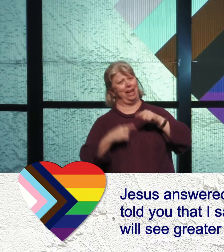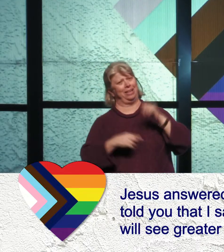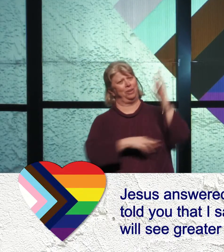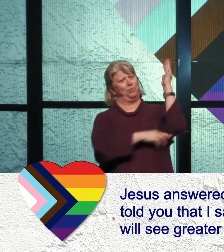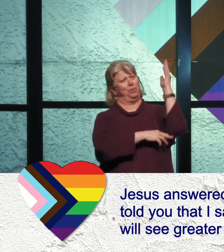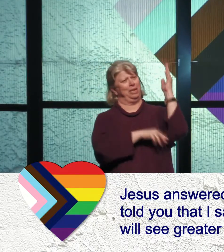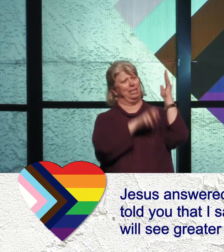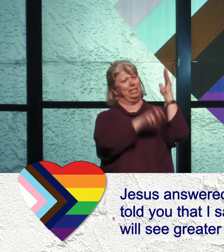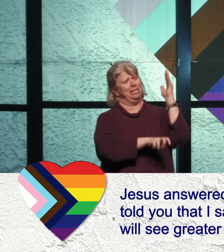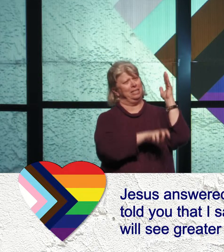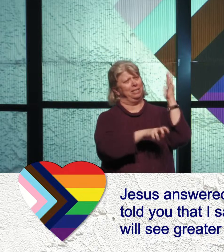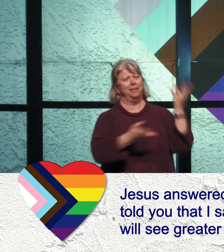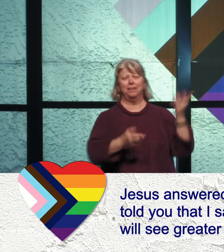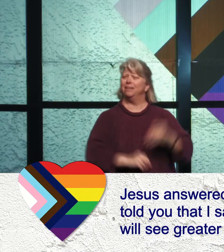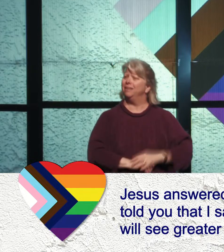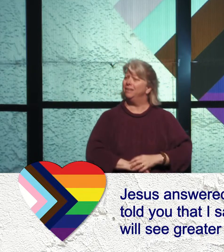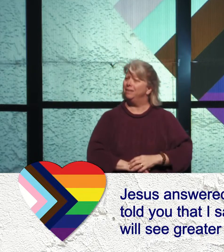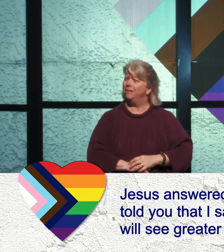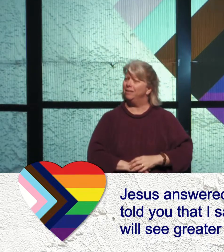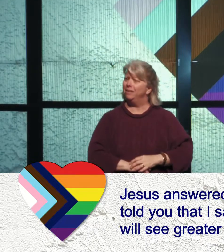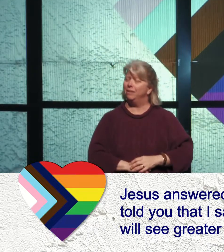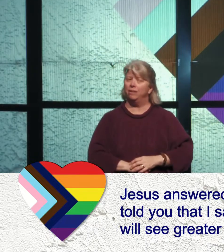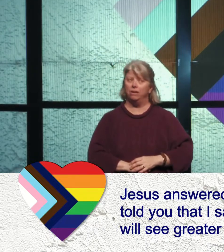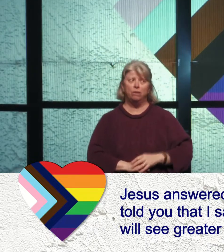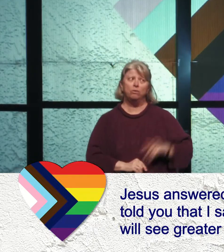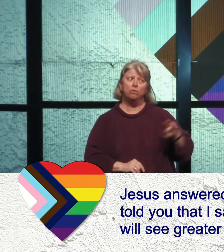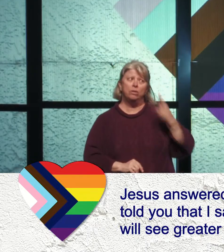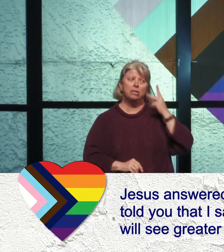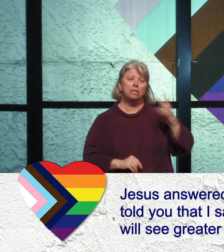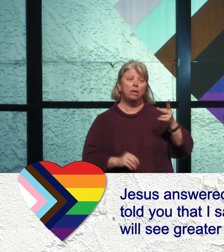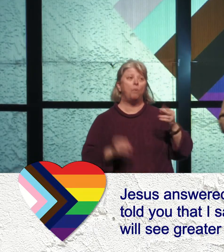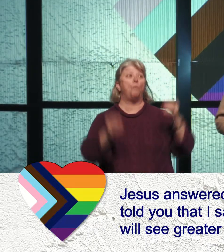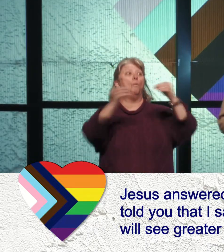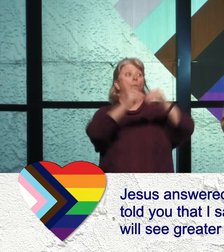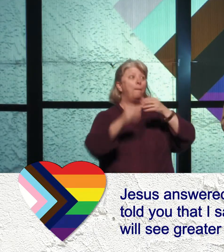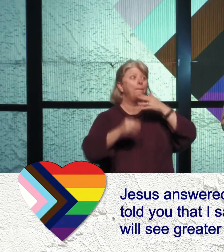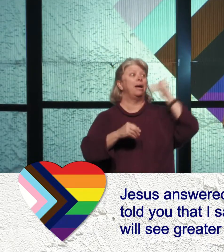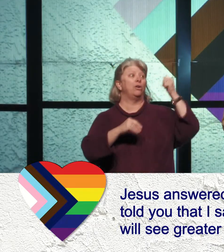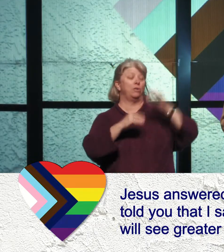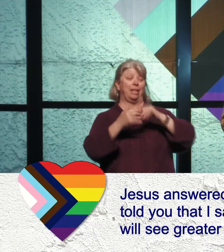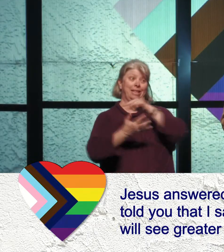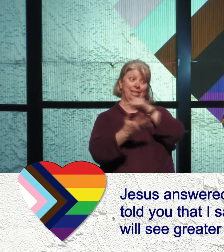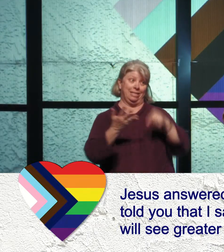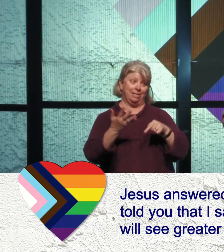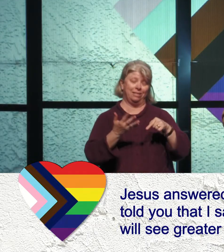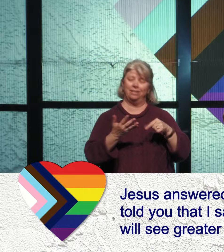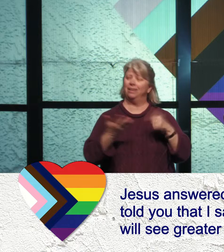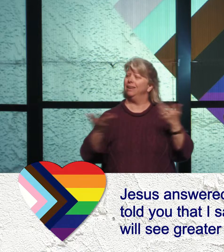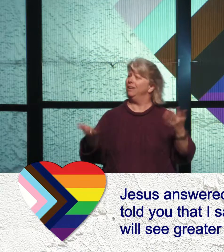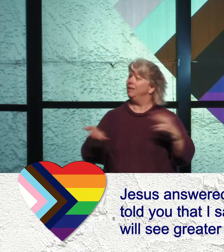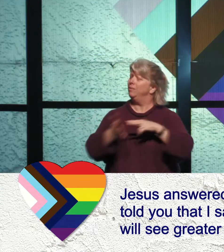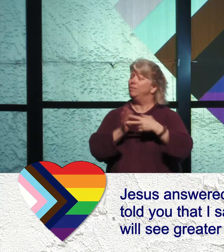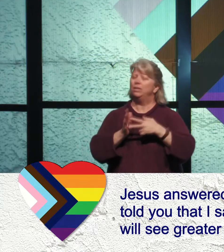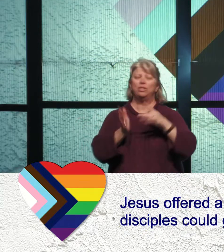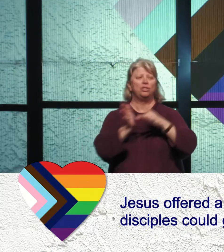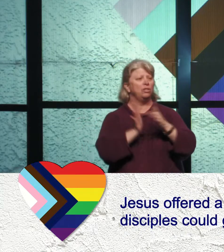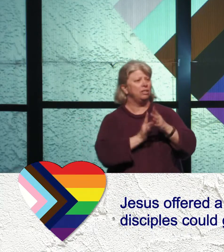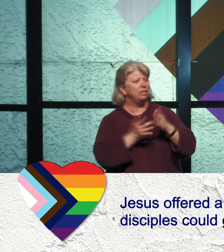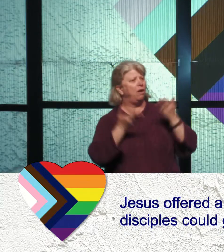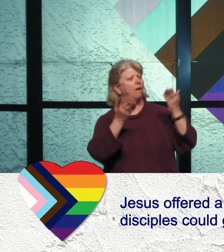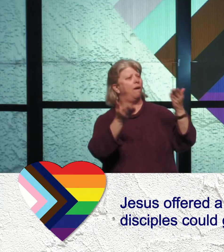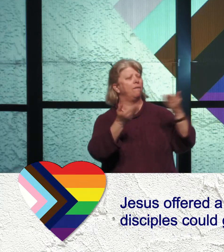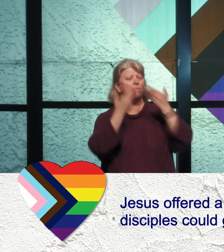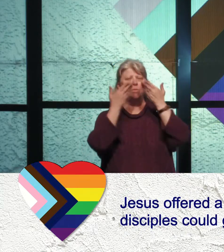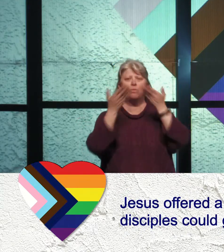know. And he says, you'll see even greater things than these. In other words, Jesus offers a